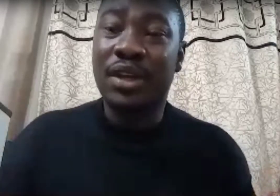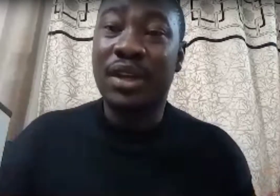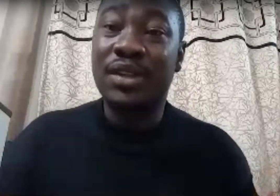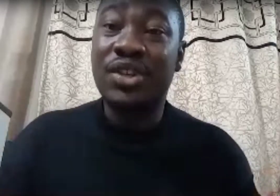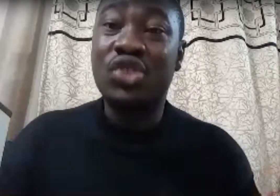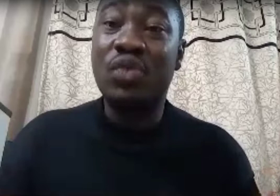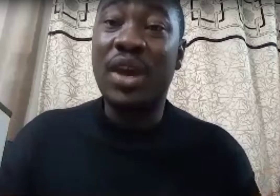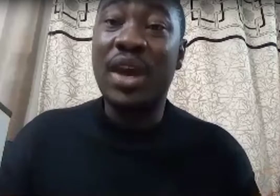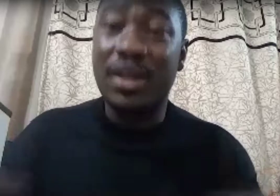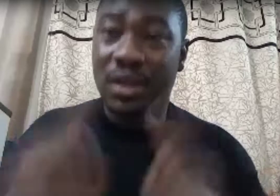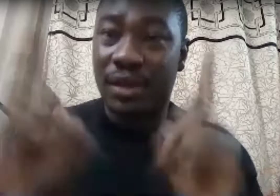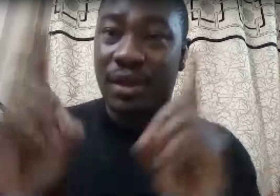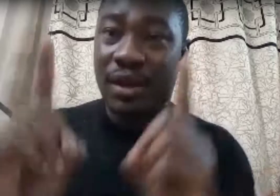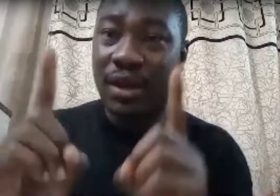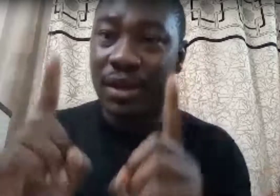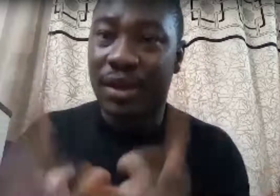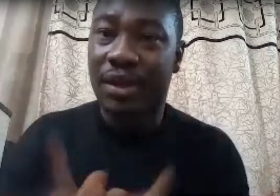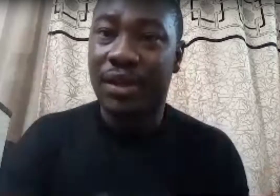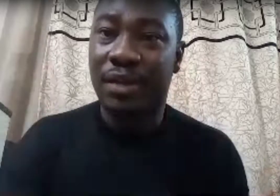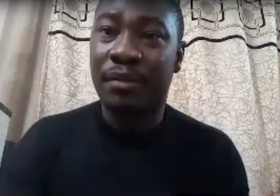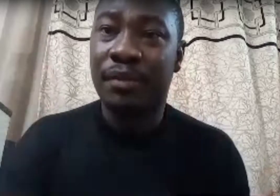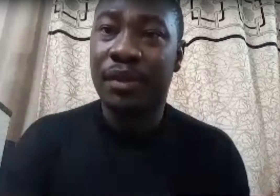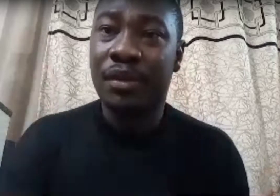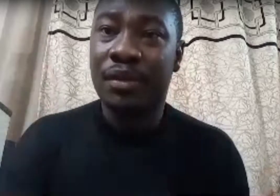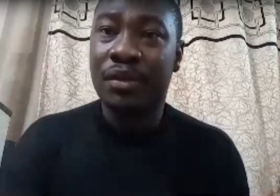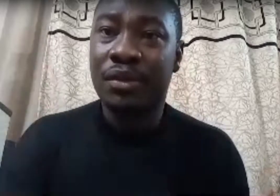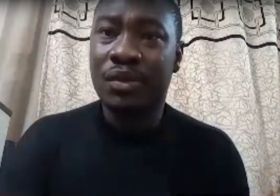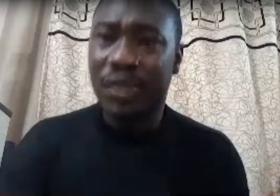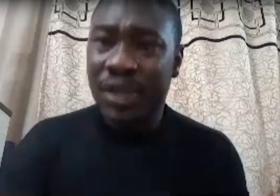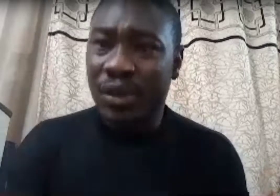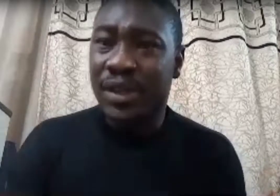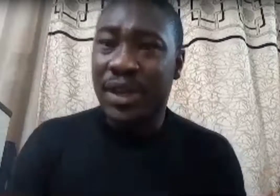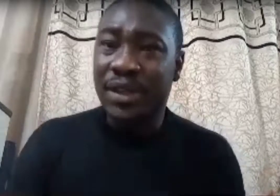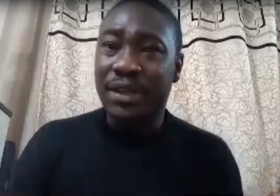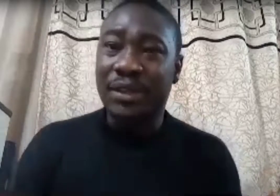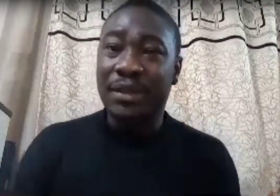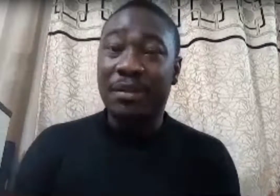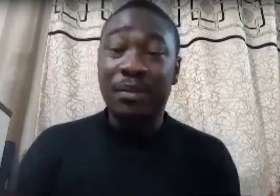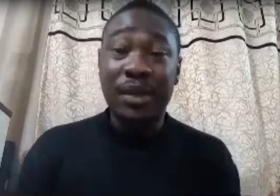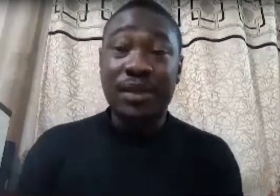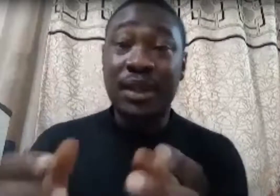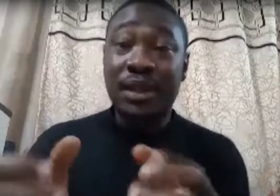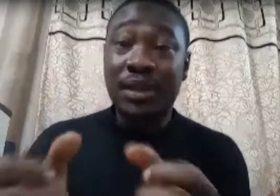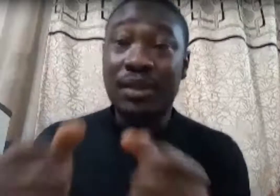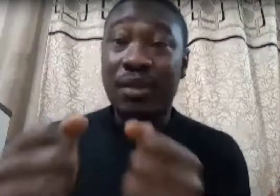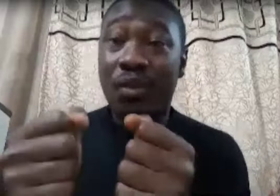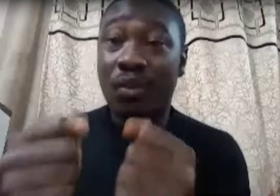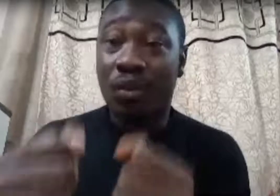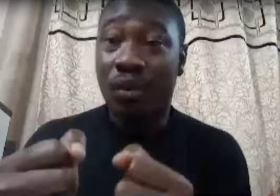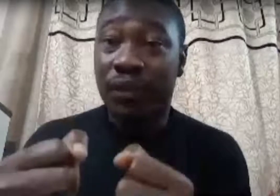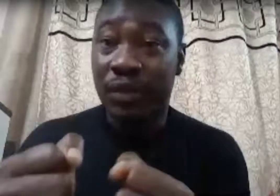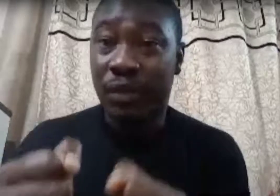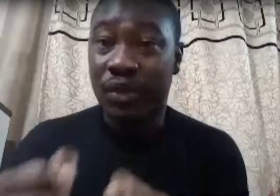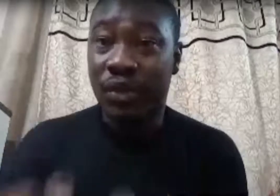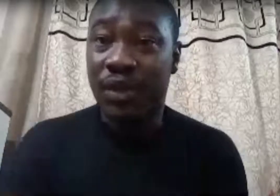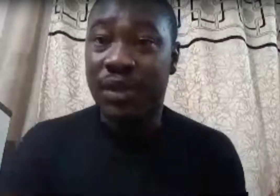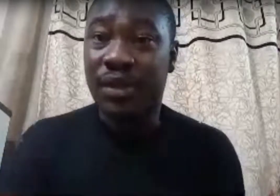take hold of that opportunity. It's a golden one. Next week, you have your mentors with you.